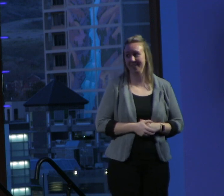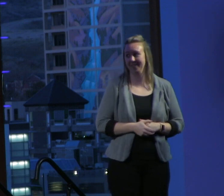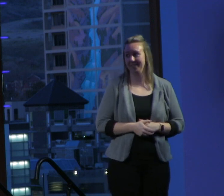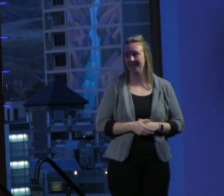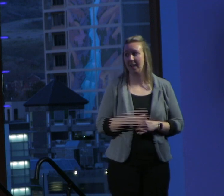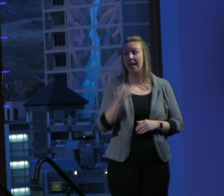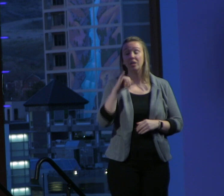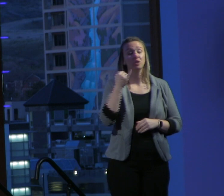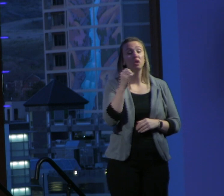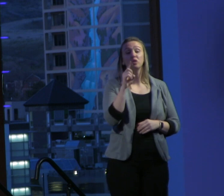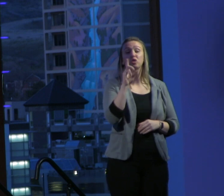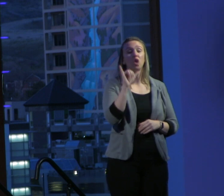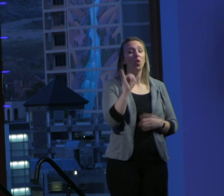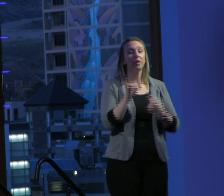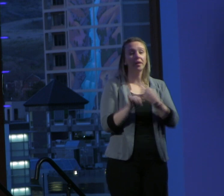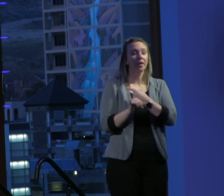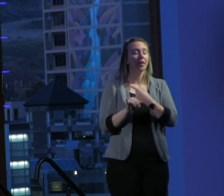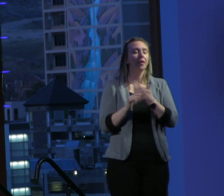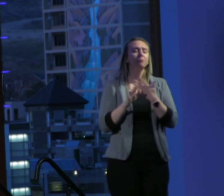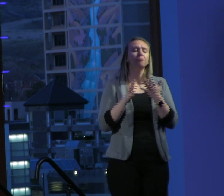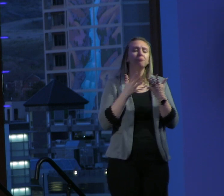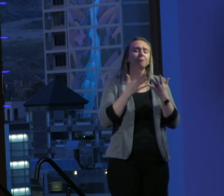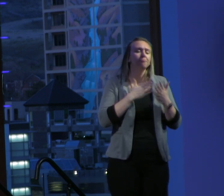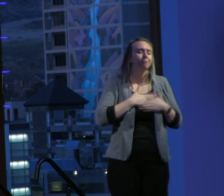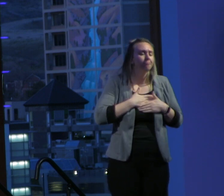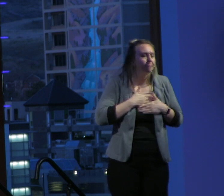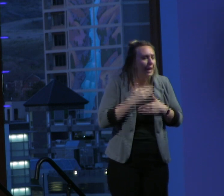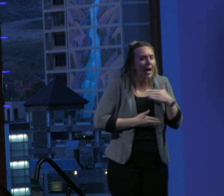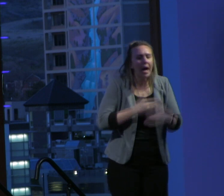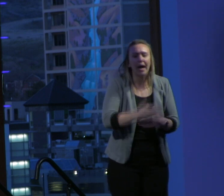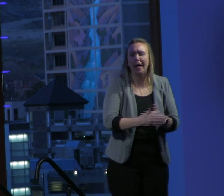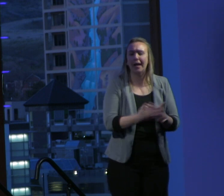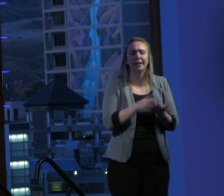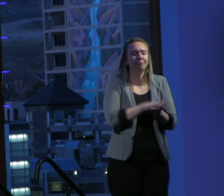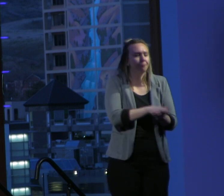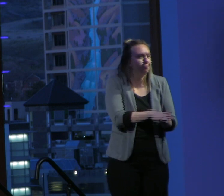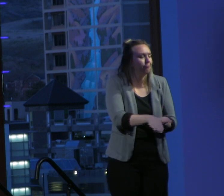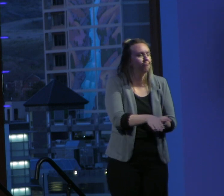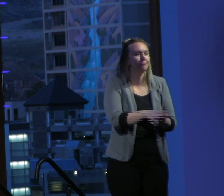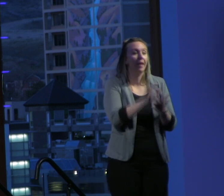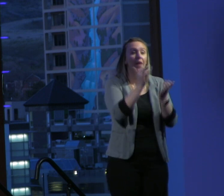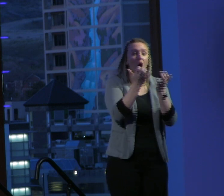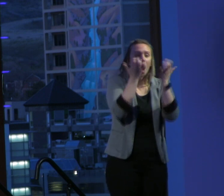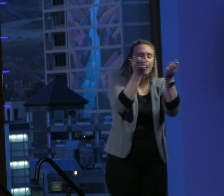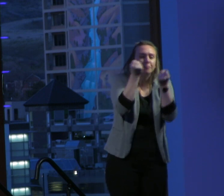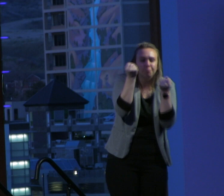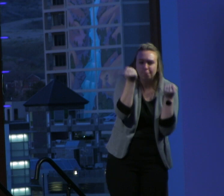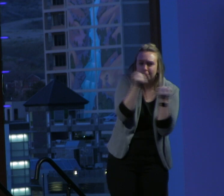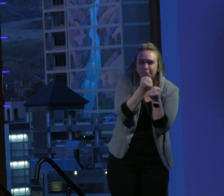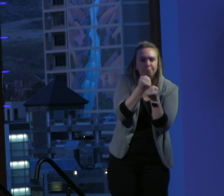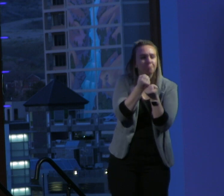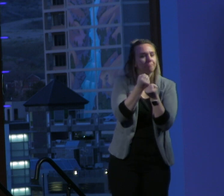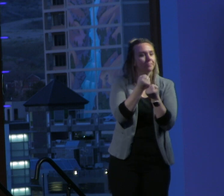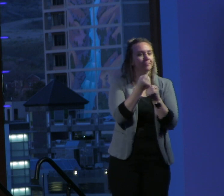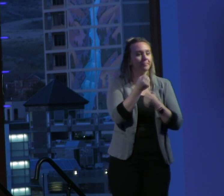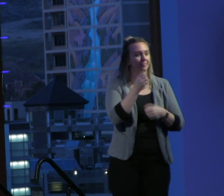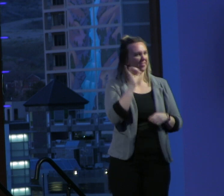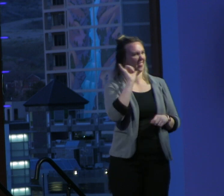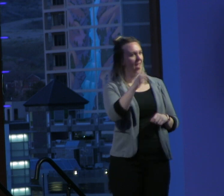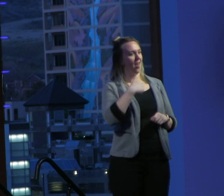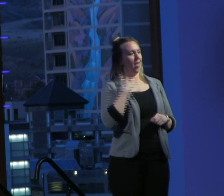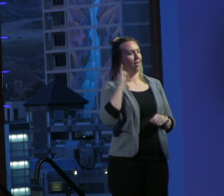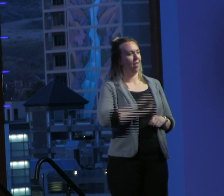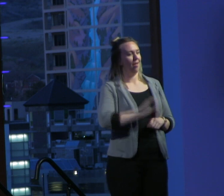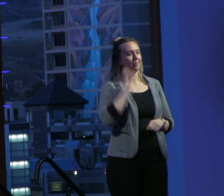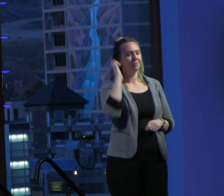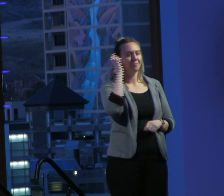And Jodi was so gracious, and the audience was so supportive. And that's when I